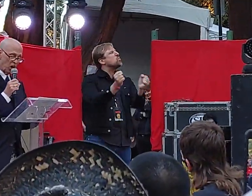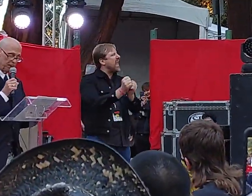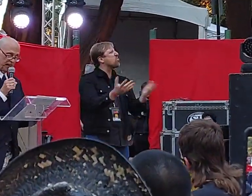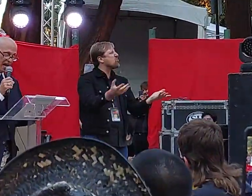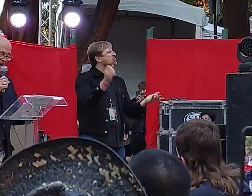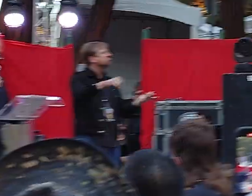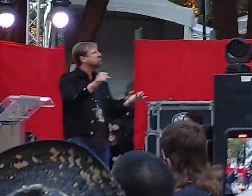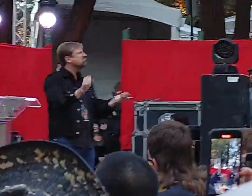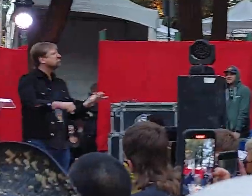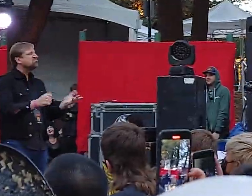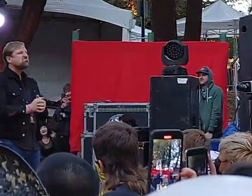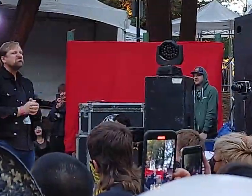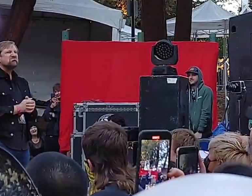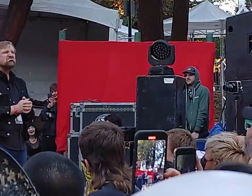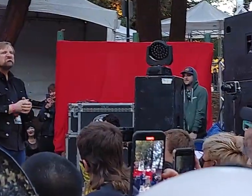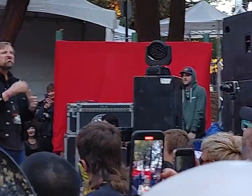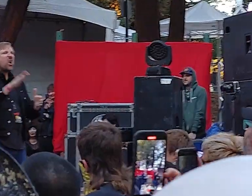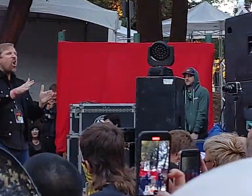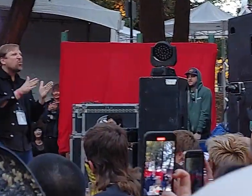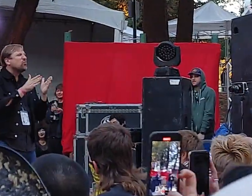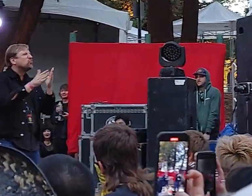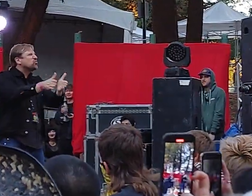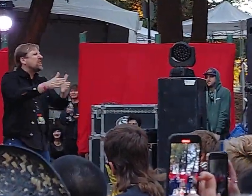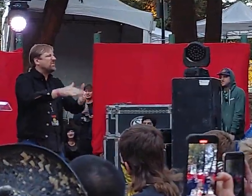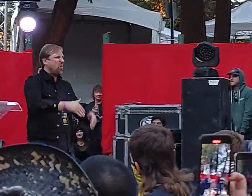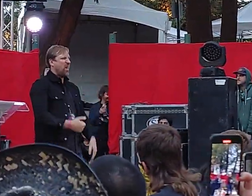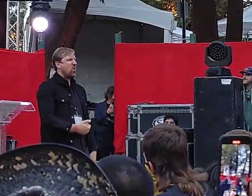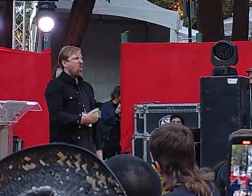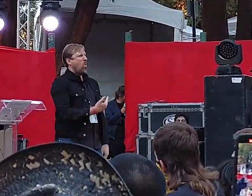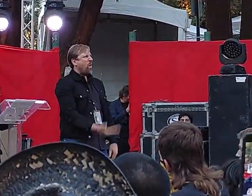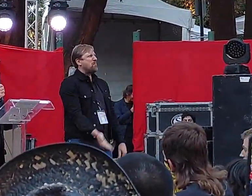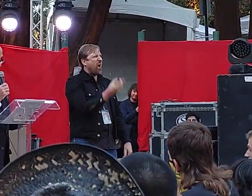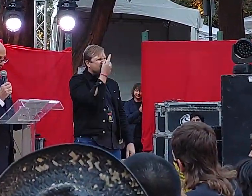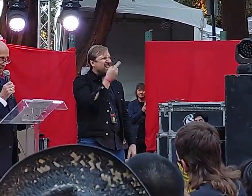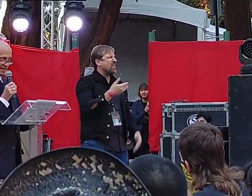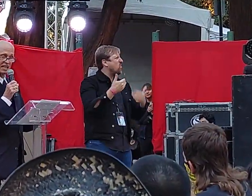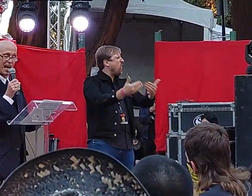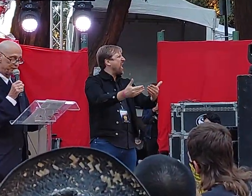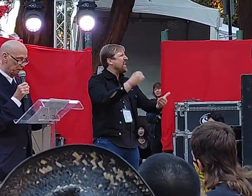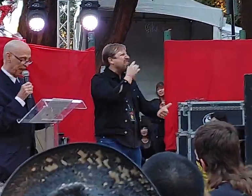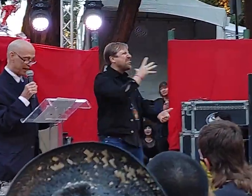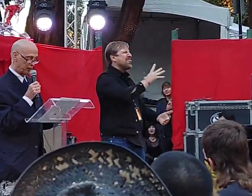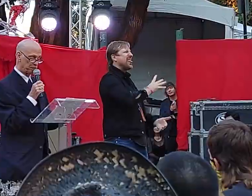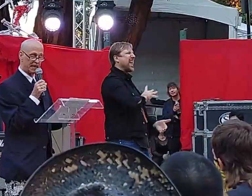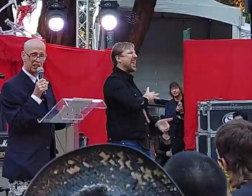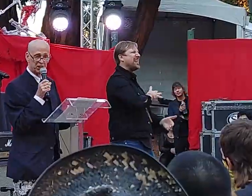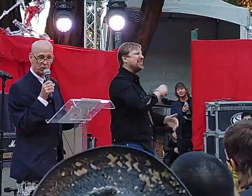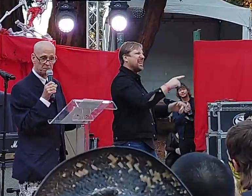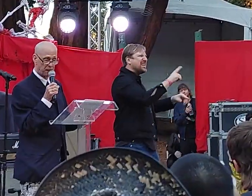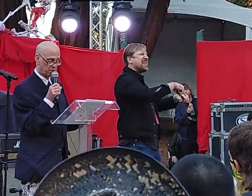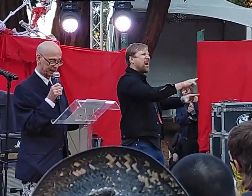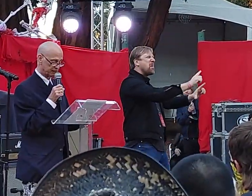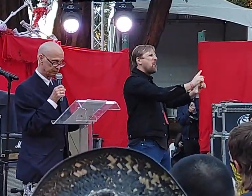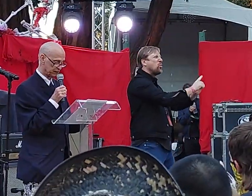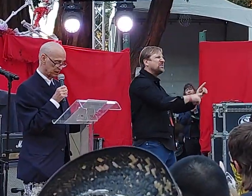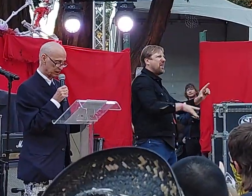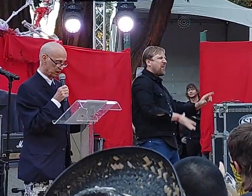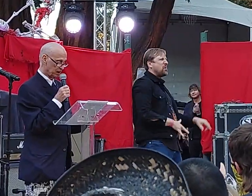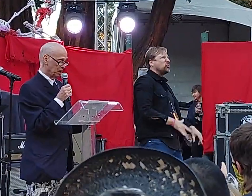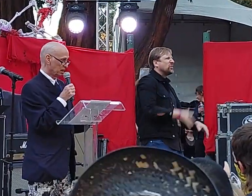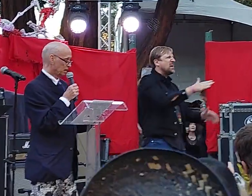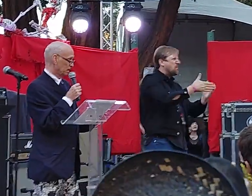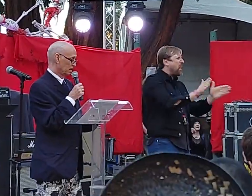Let's go in the guys in the streets, guy. Whip it out, a root out, right? Ladies, time to paddle the pink canoe in public.